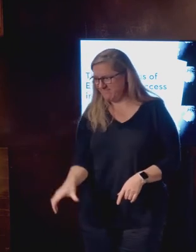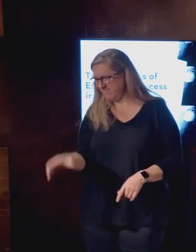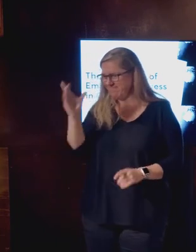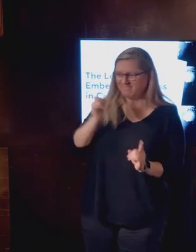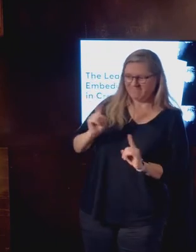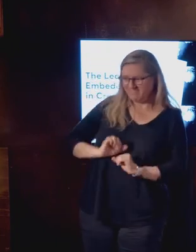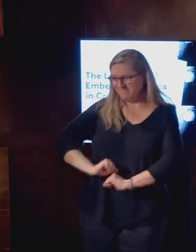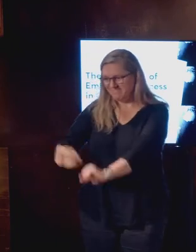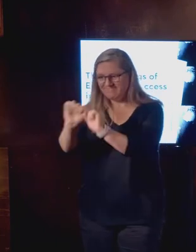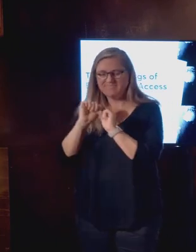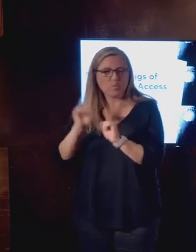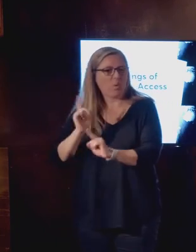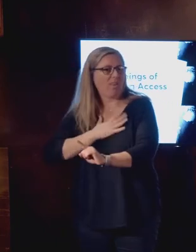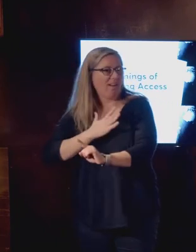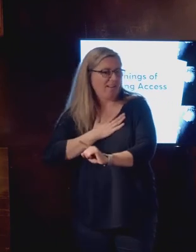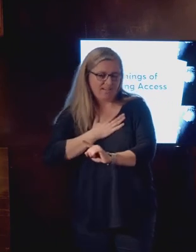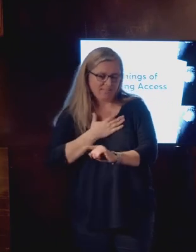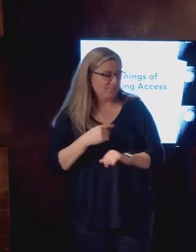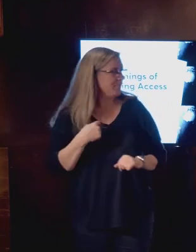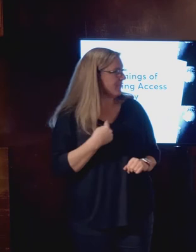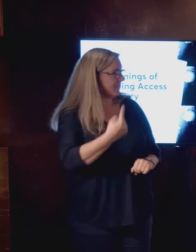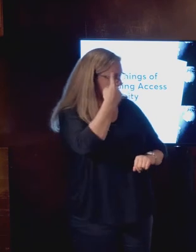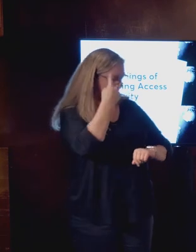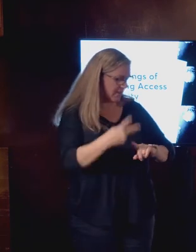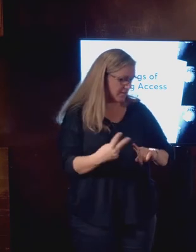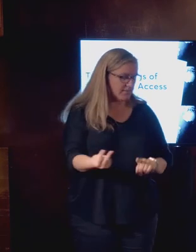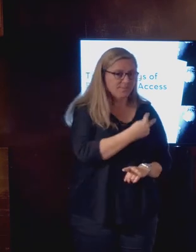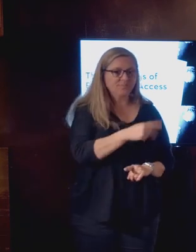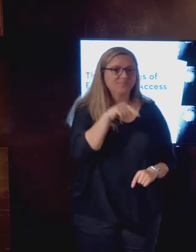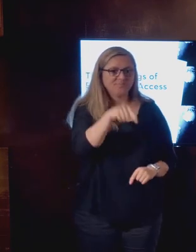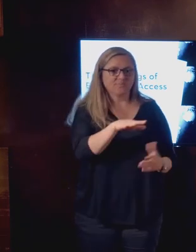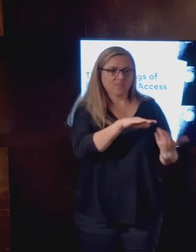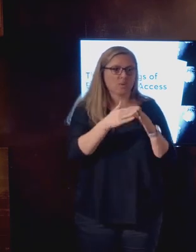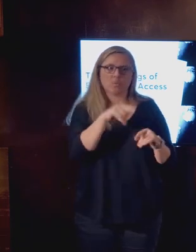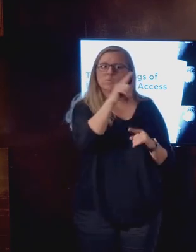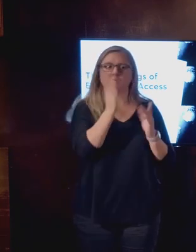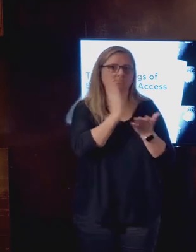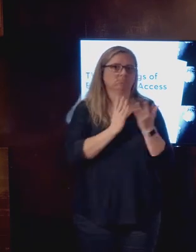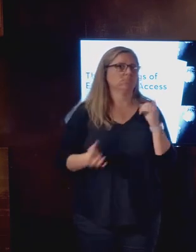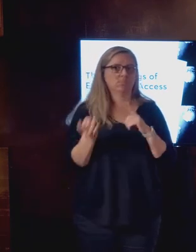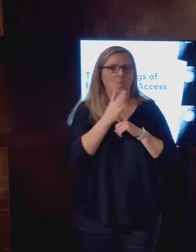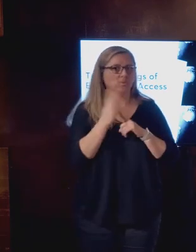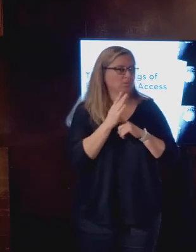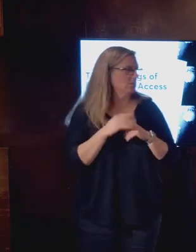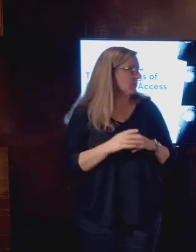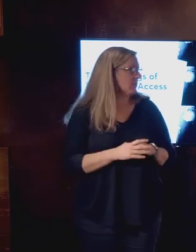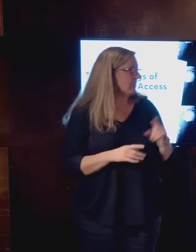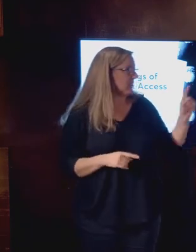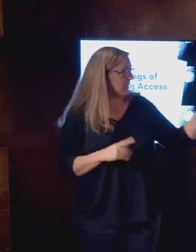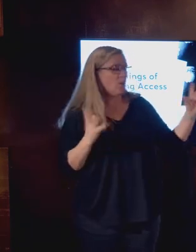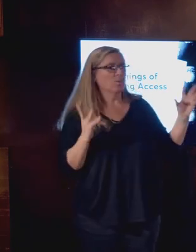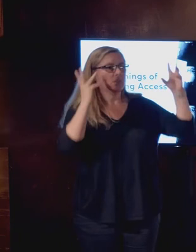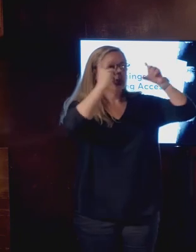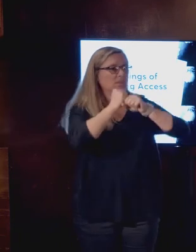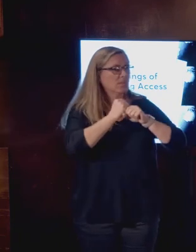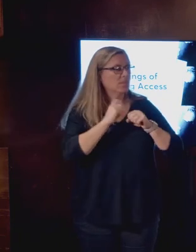people's line is. Yeah. I think reviewing from when the community is where it's at the moment. Yeah. I'm going to wrap up questions